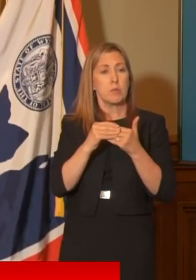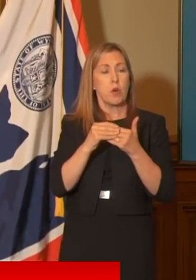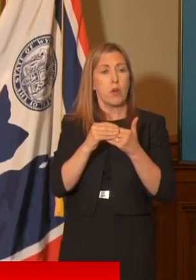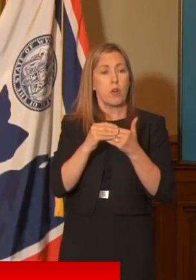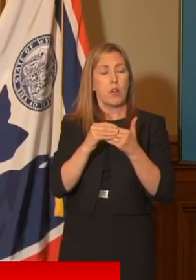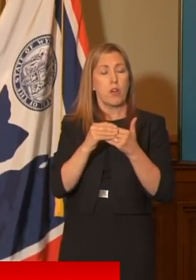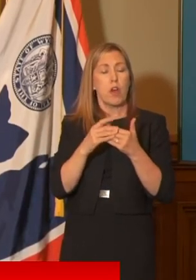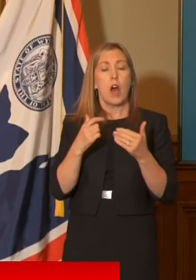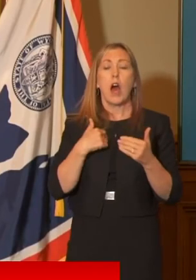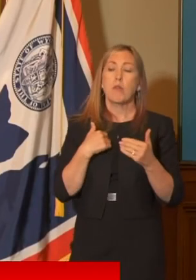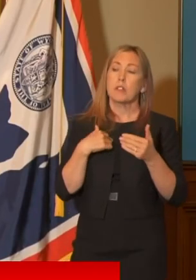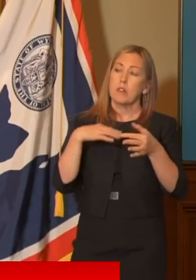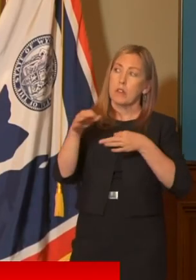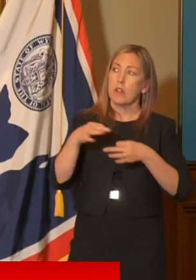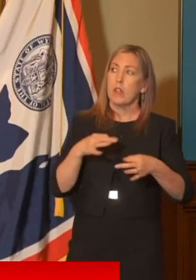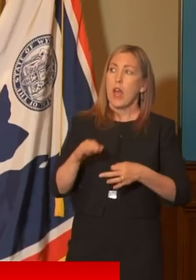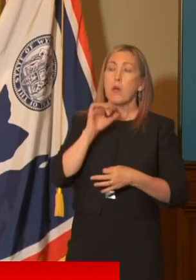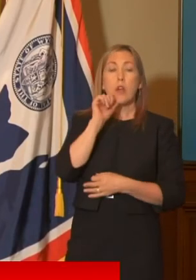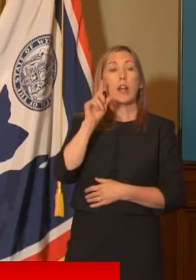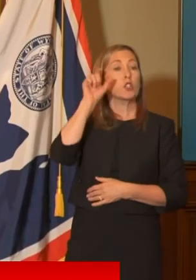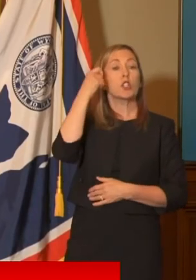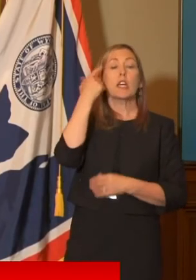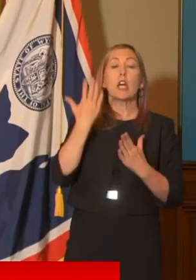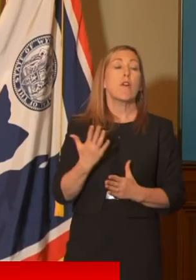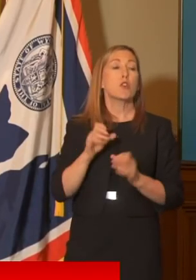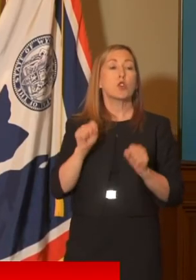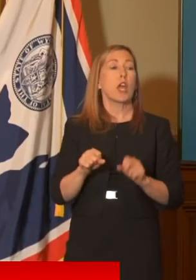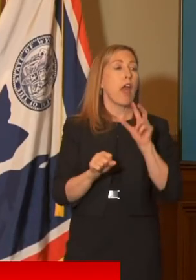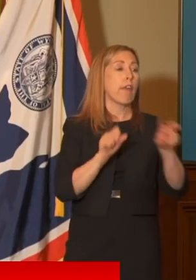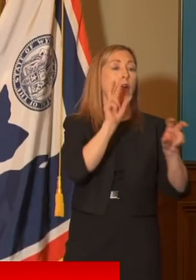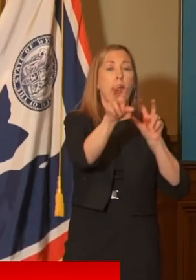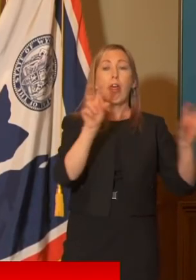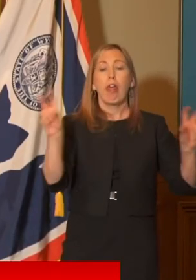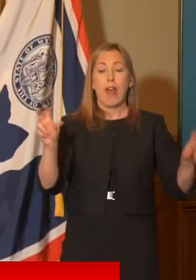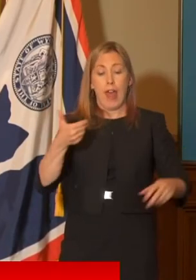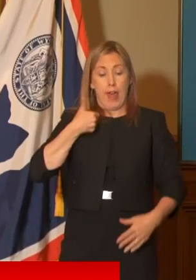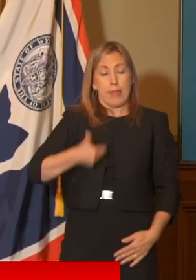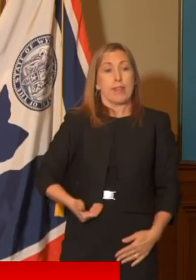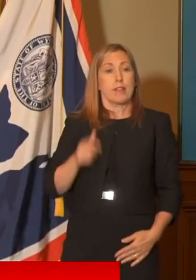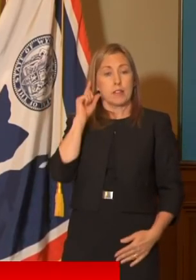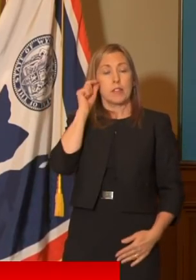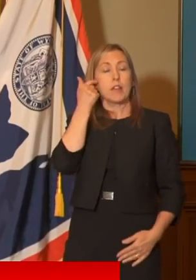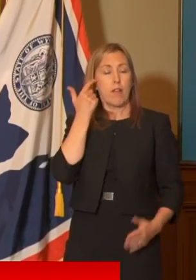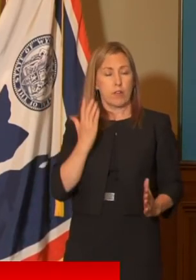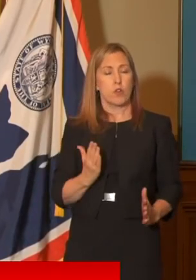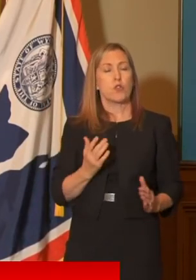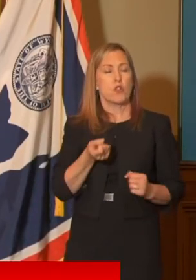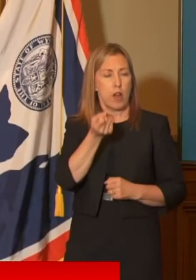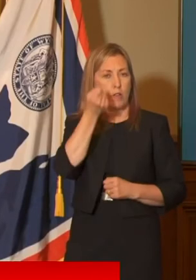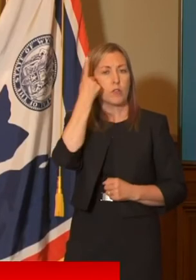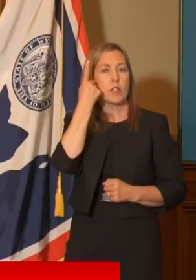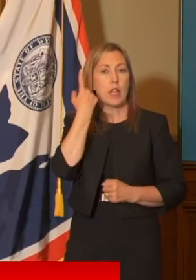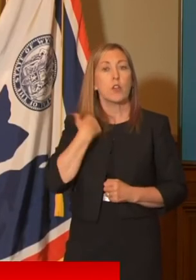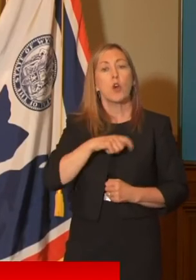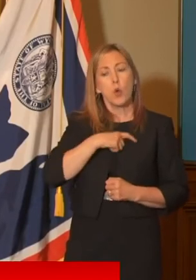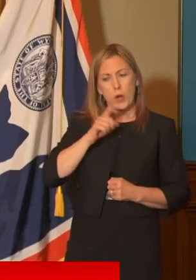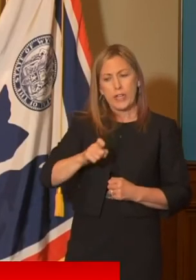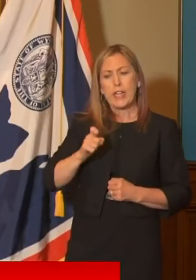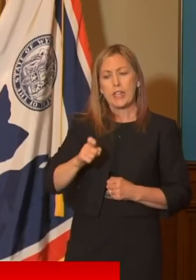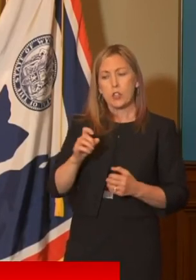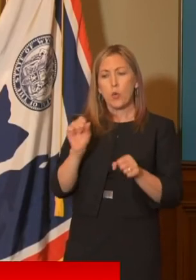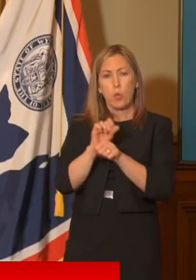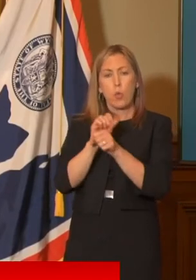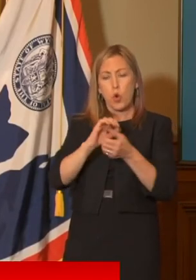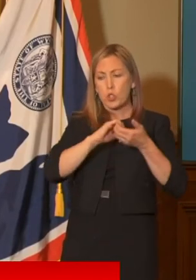the process, so it wasn't just the governor is going to shovel this out. This governor understands that we need to work together